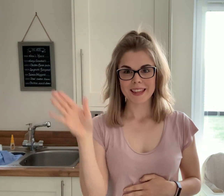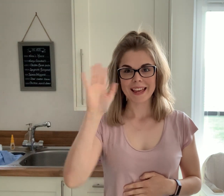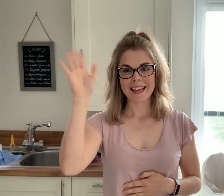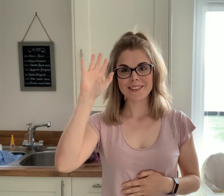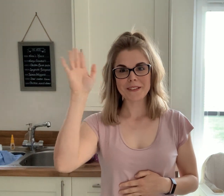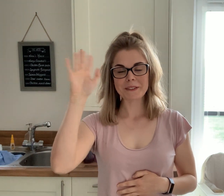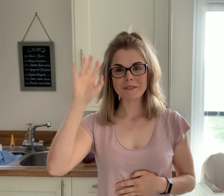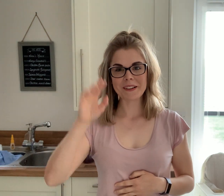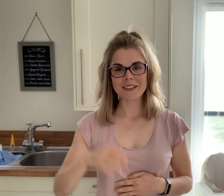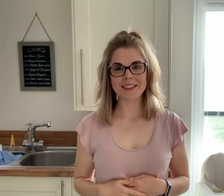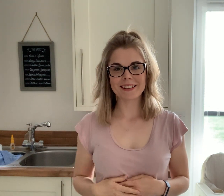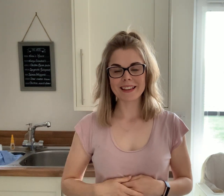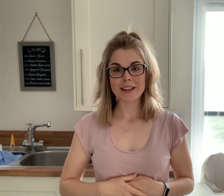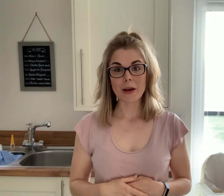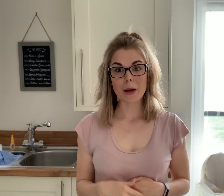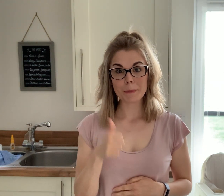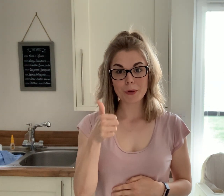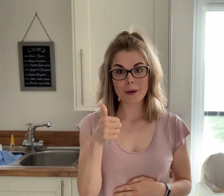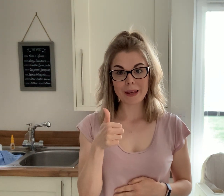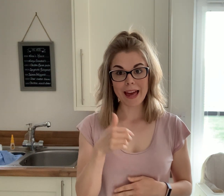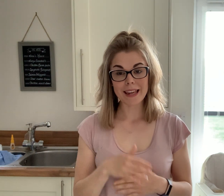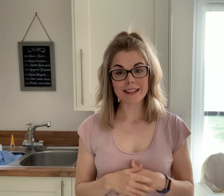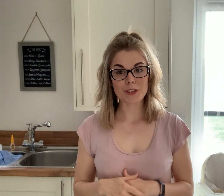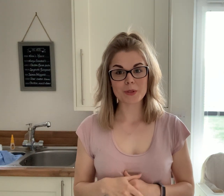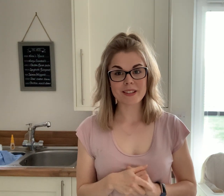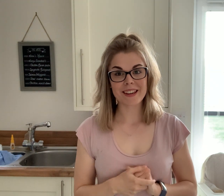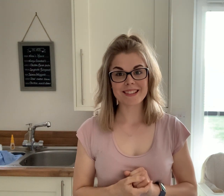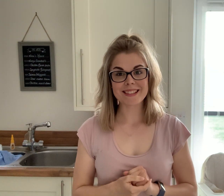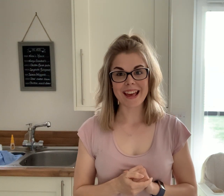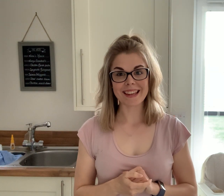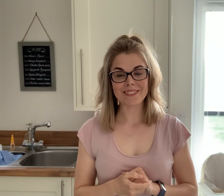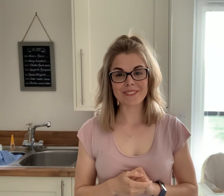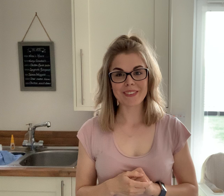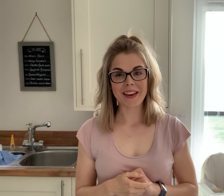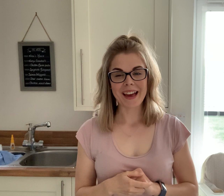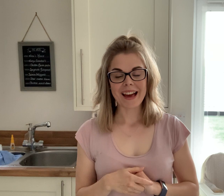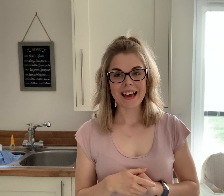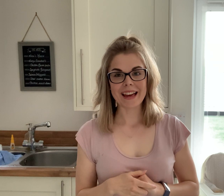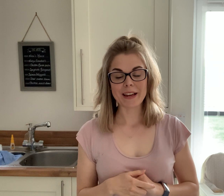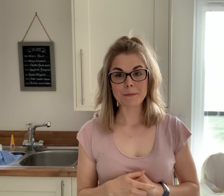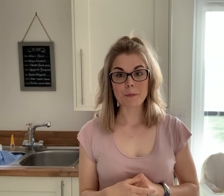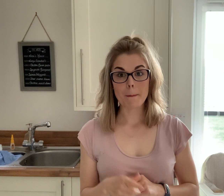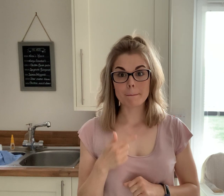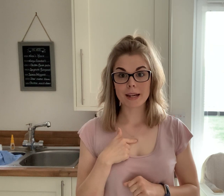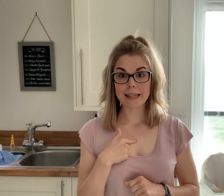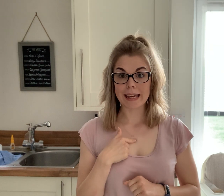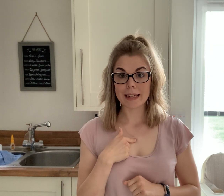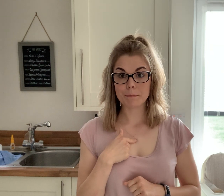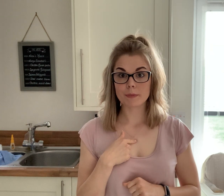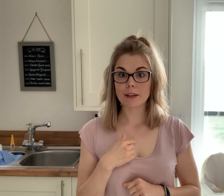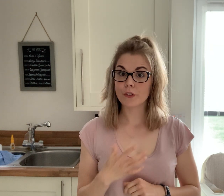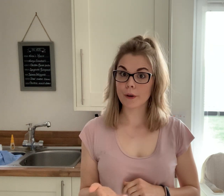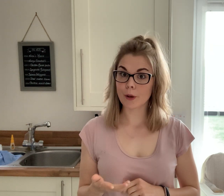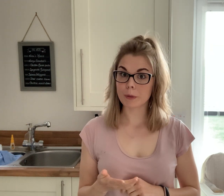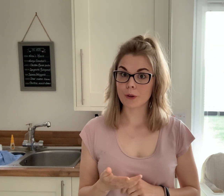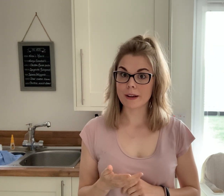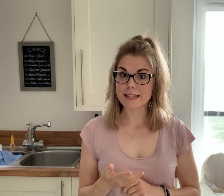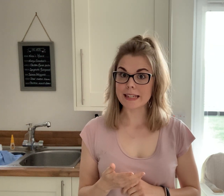Hello everyone, hope you're okay and that you're staying safe. My name, if you don't know me already,